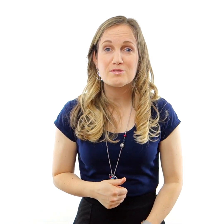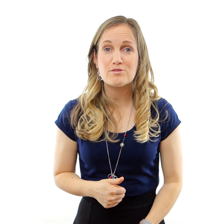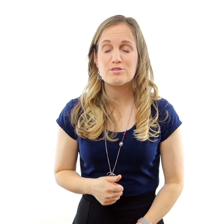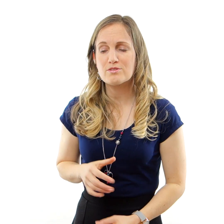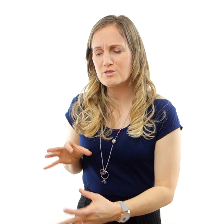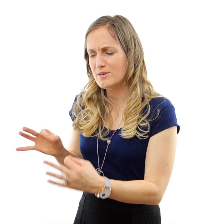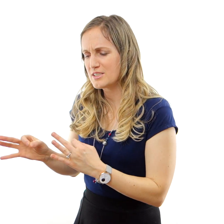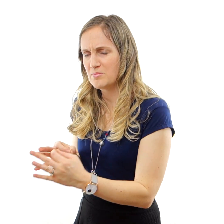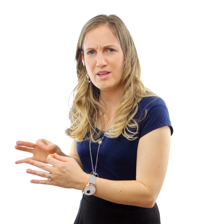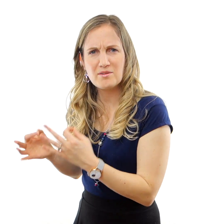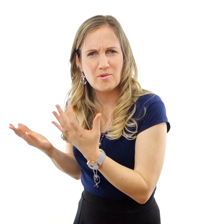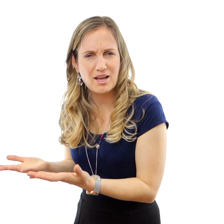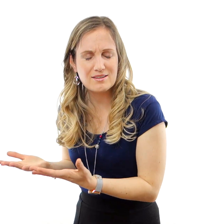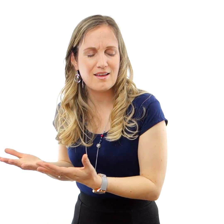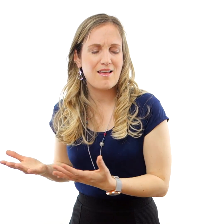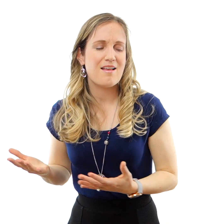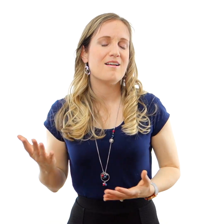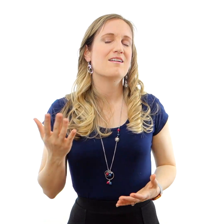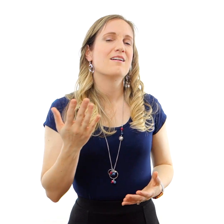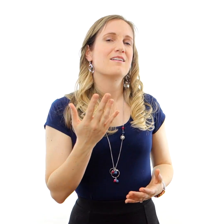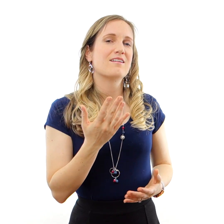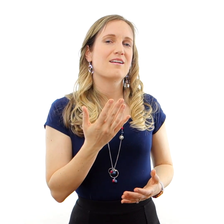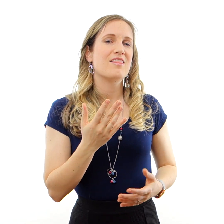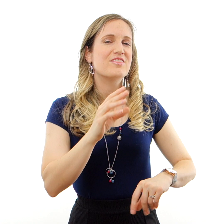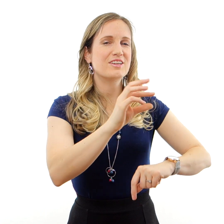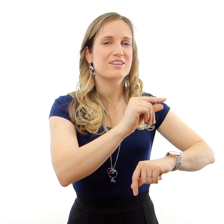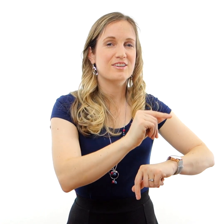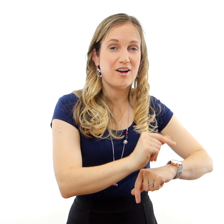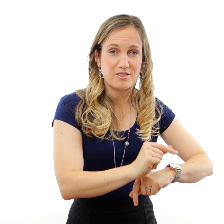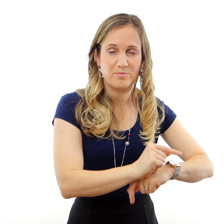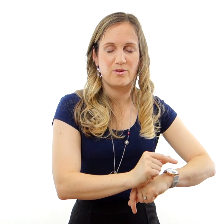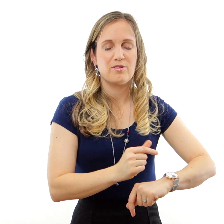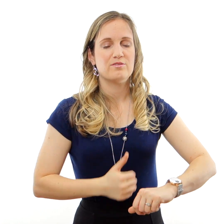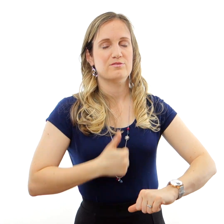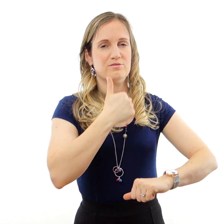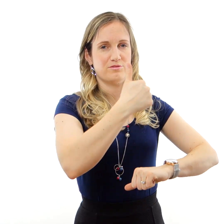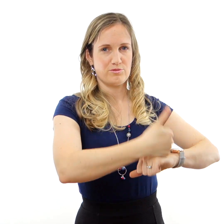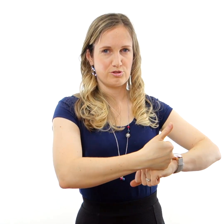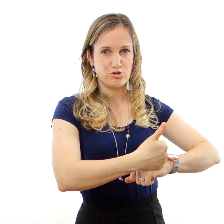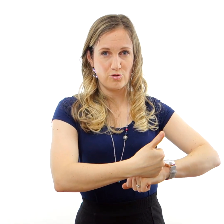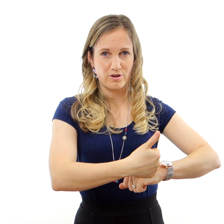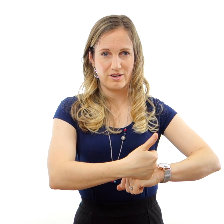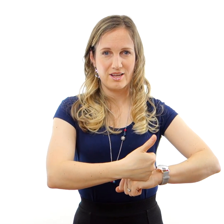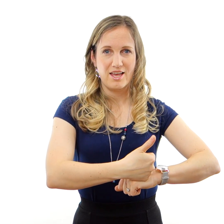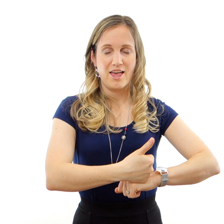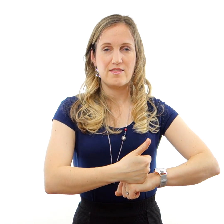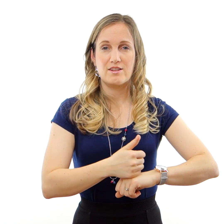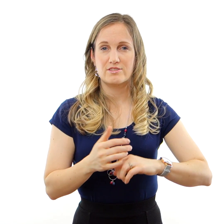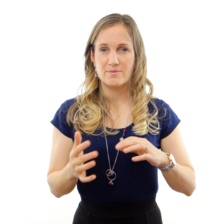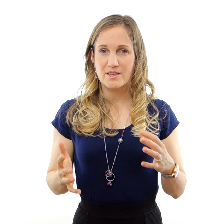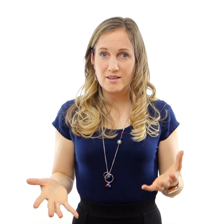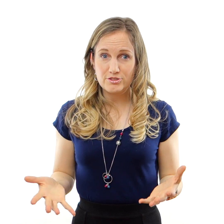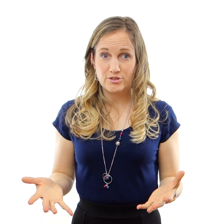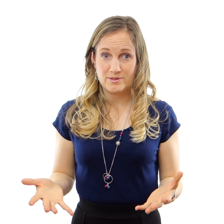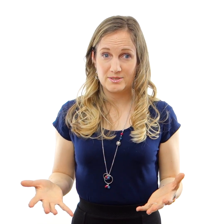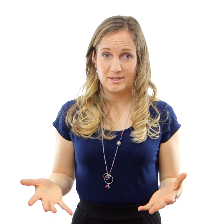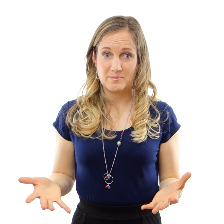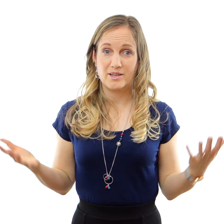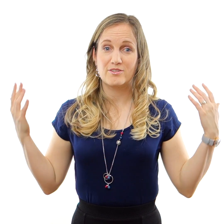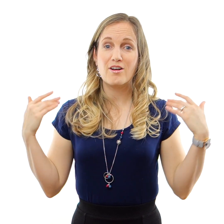gospel's restored. So explain what? The gospel is restored. And then there's something else you're going to explain. You're also